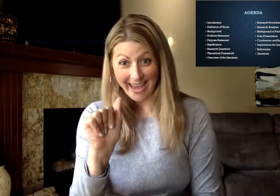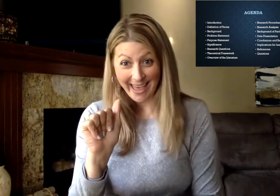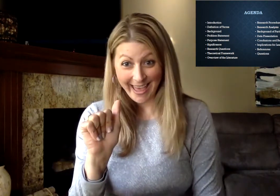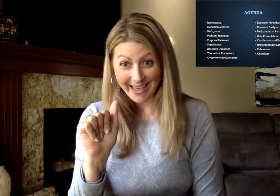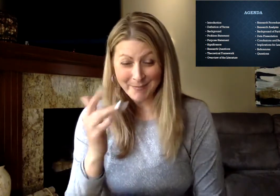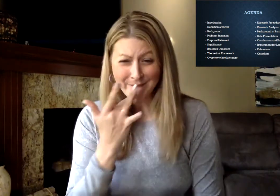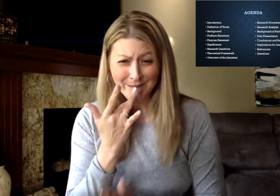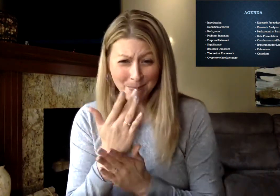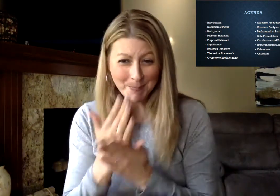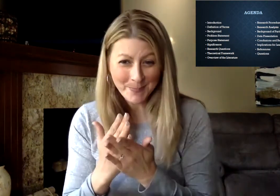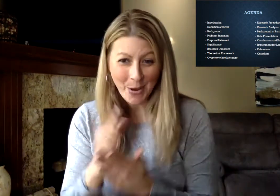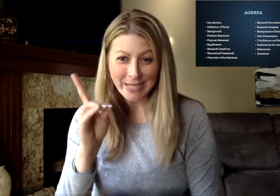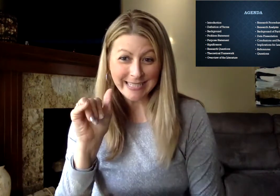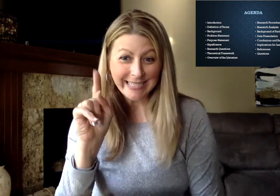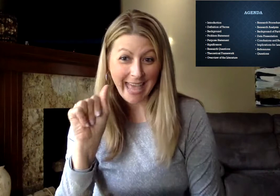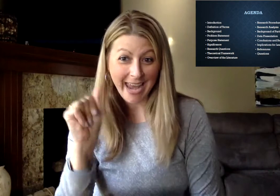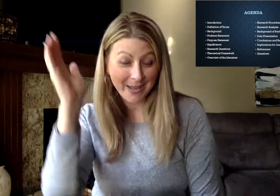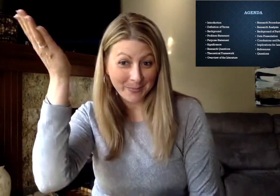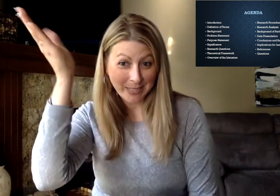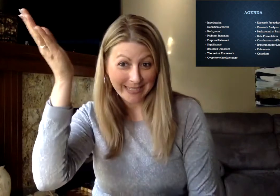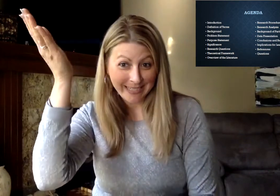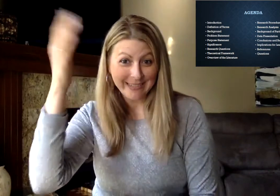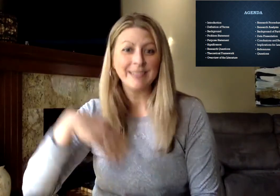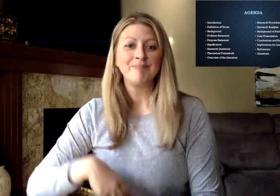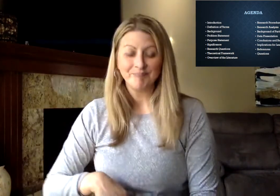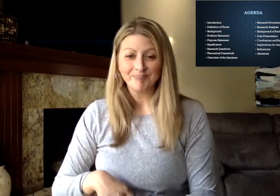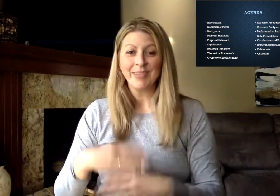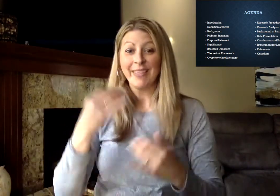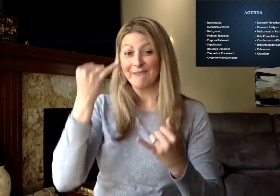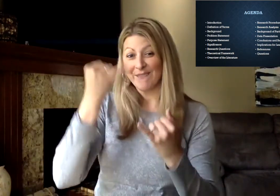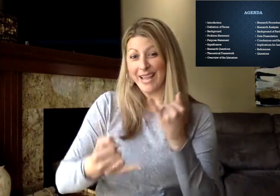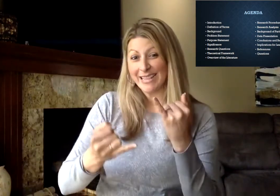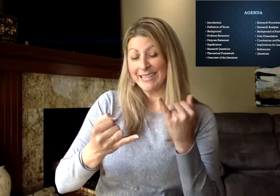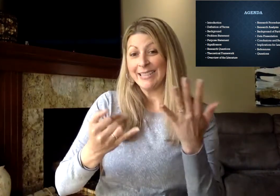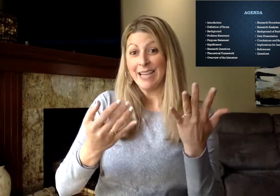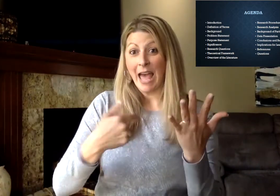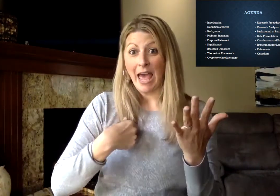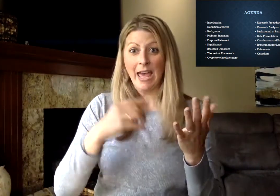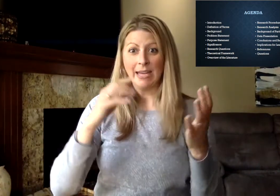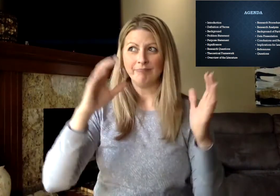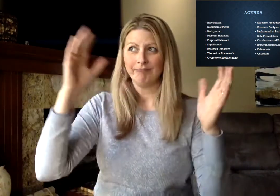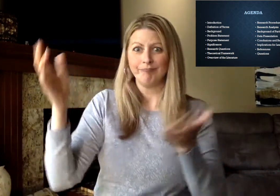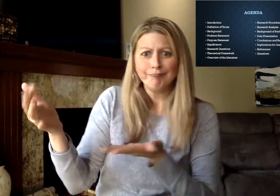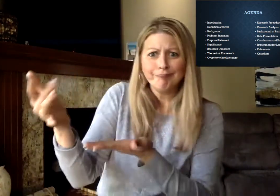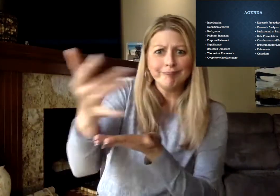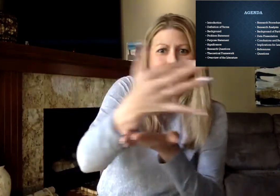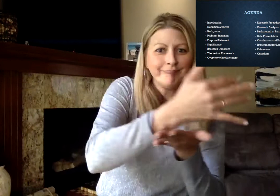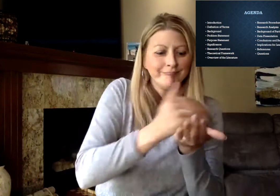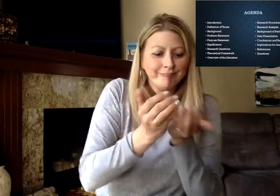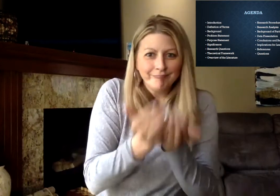And the data, that's my favorite part, the data presentation. And finally, after I've gathered